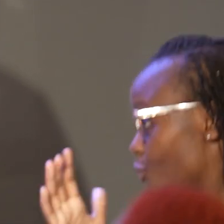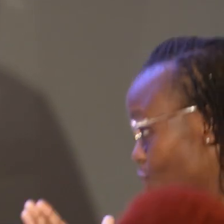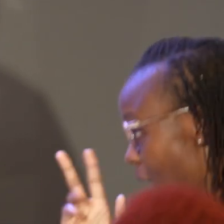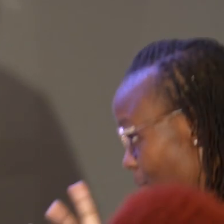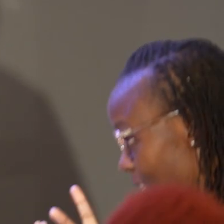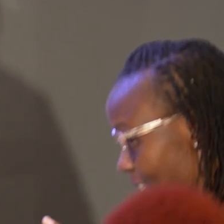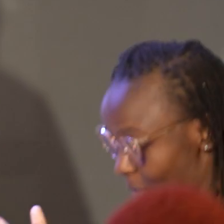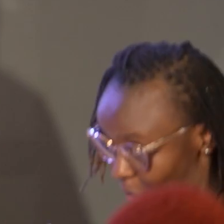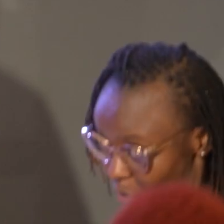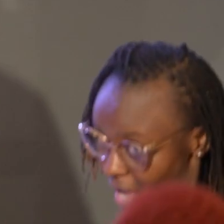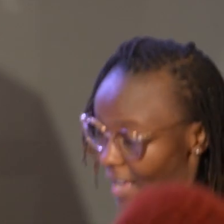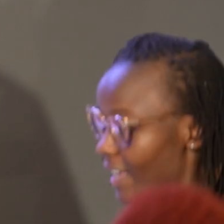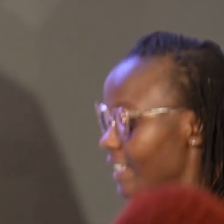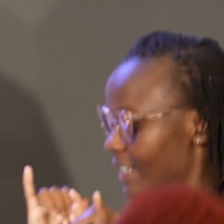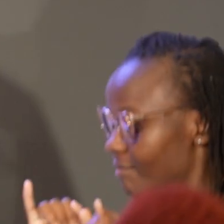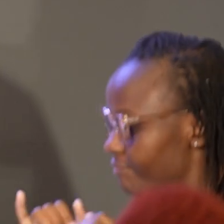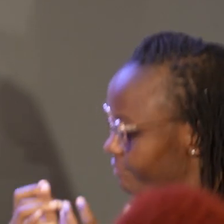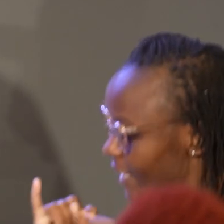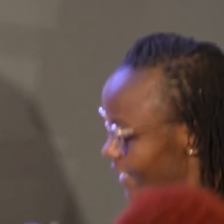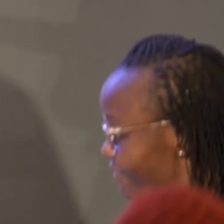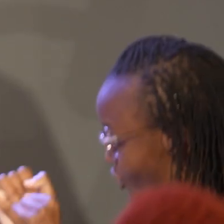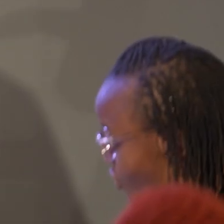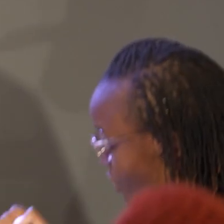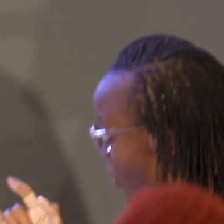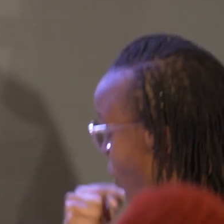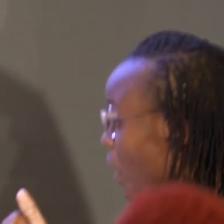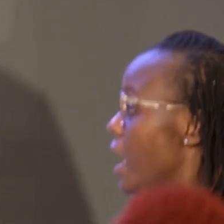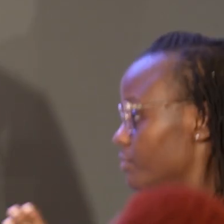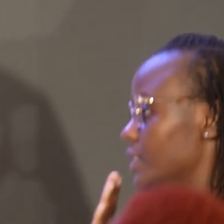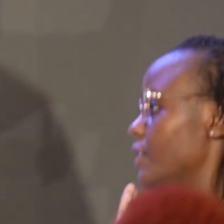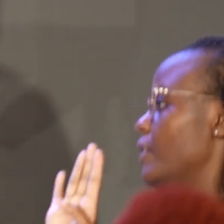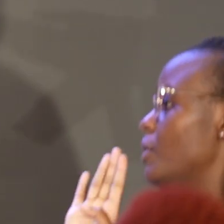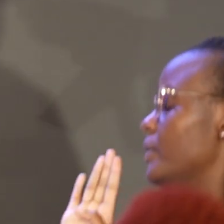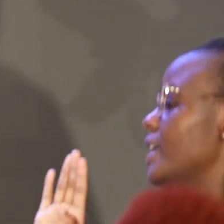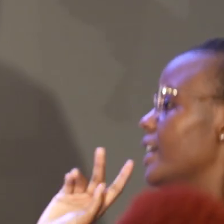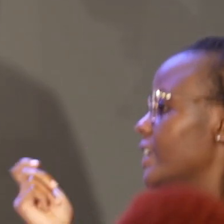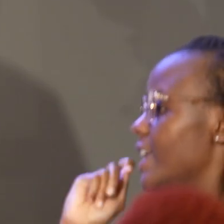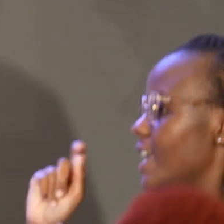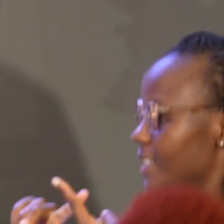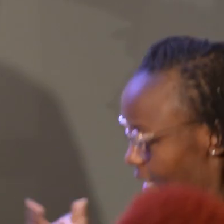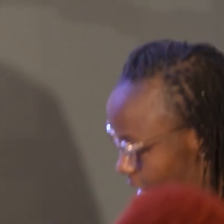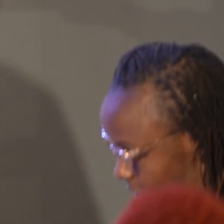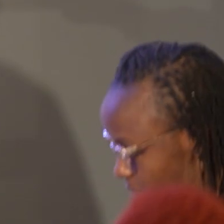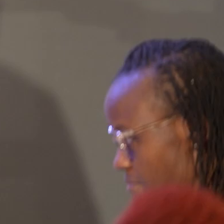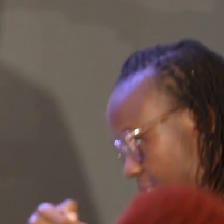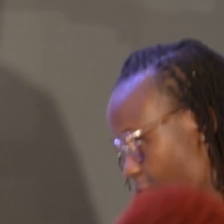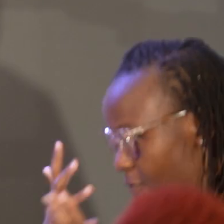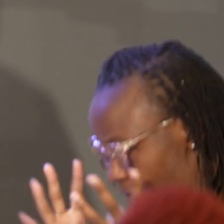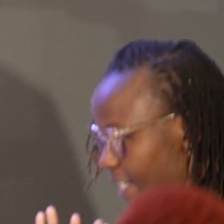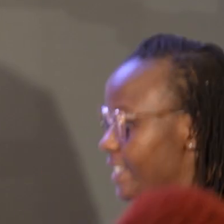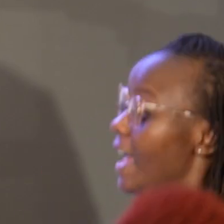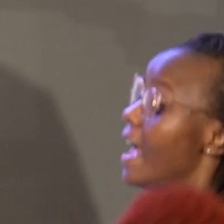participants or individuals who were involved in development of the Kenya standard, which we have